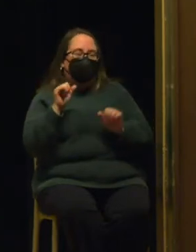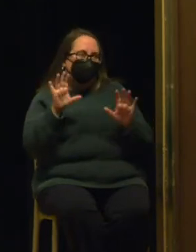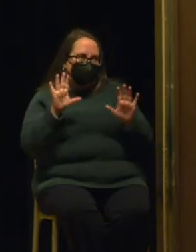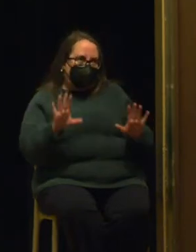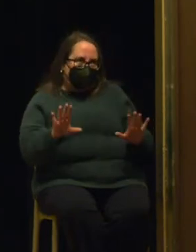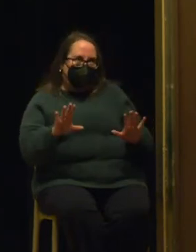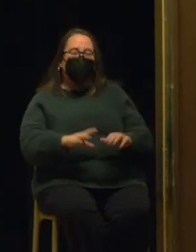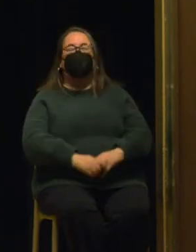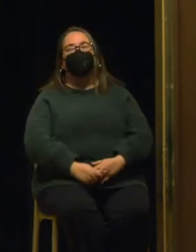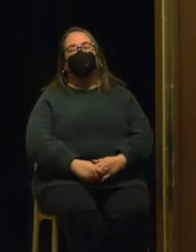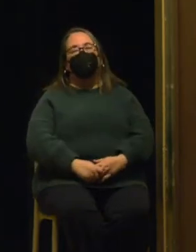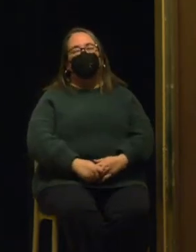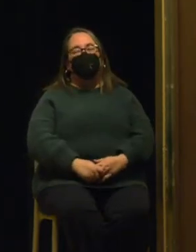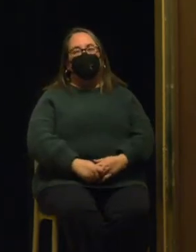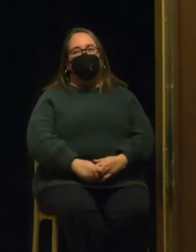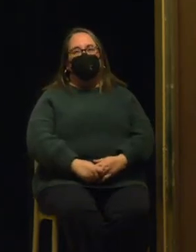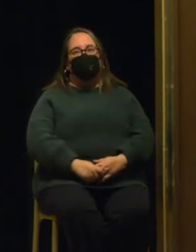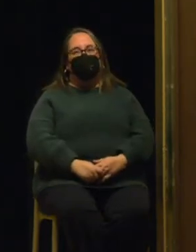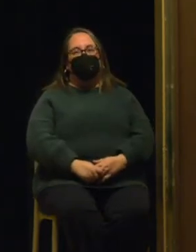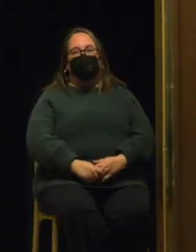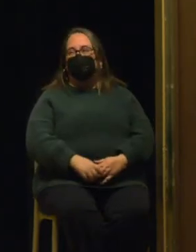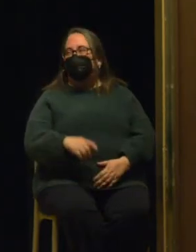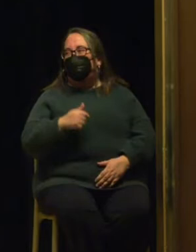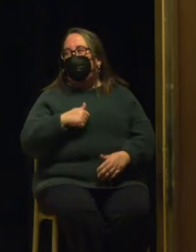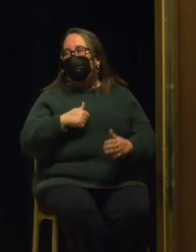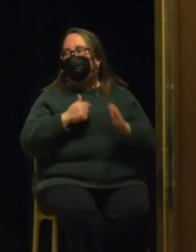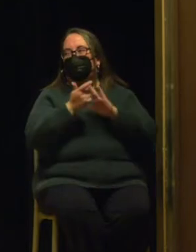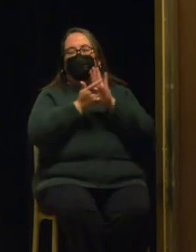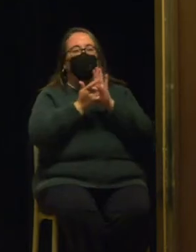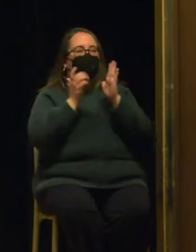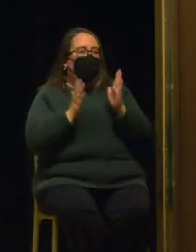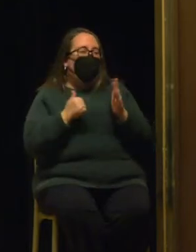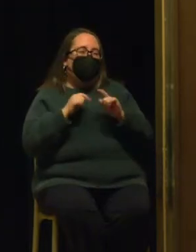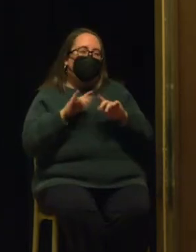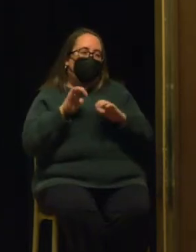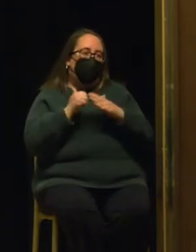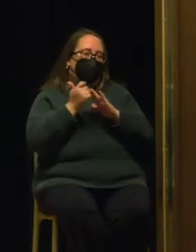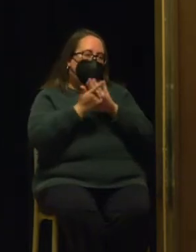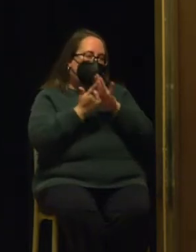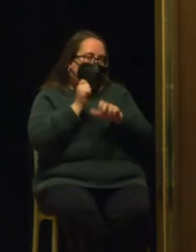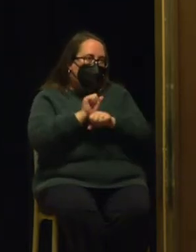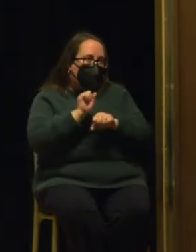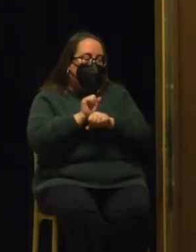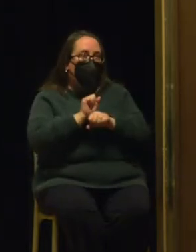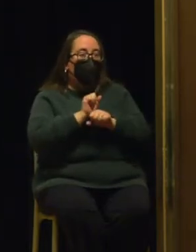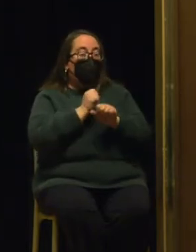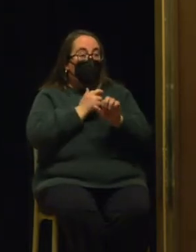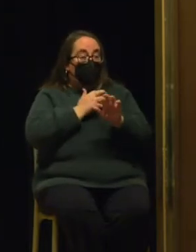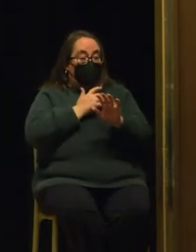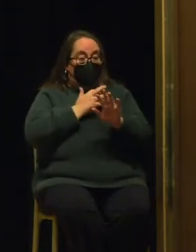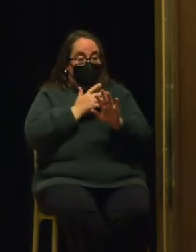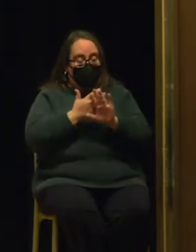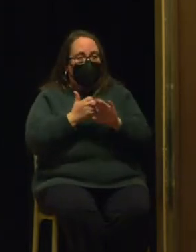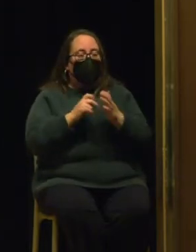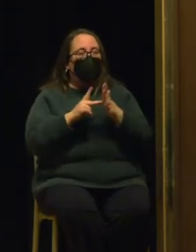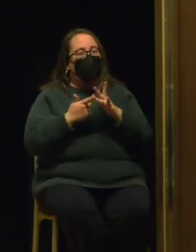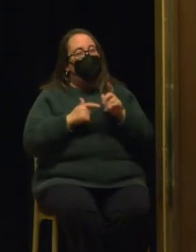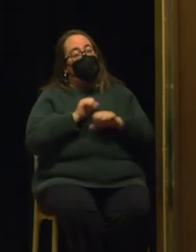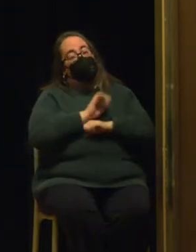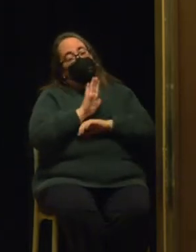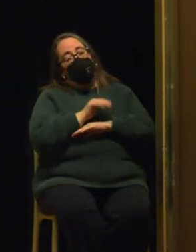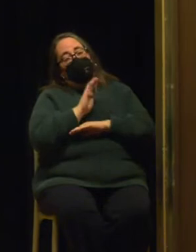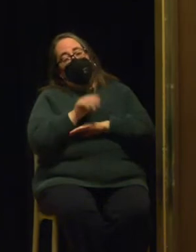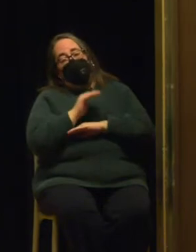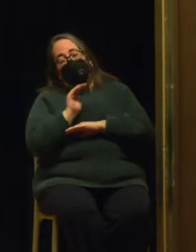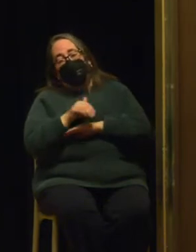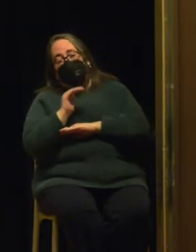amazing. One, I was still general counsel, so I had to do all the legal work leading up to it, which meant I was working round the clock at